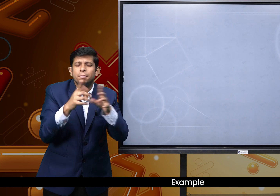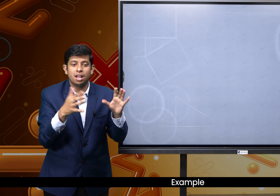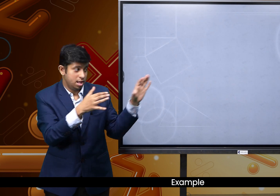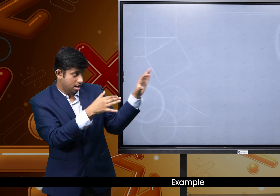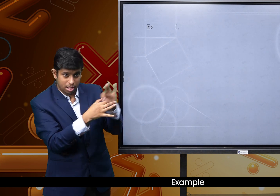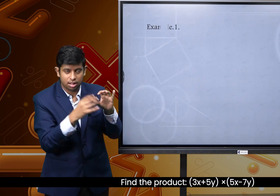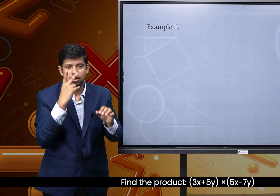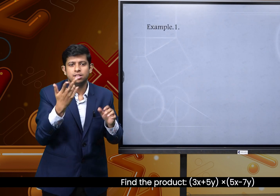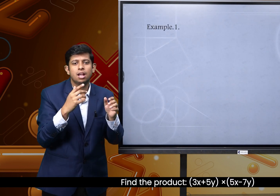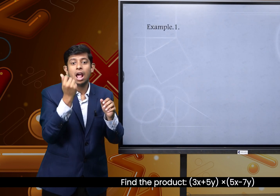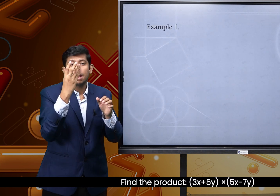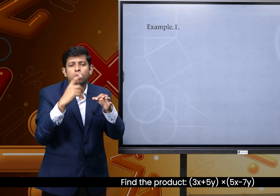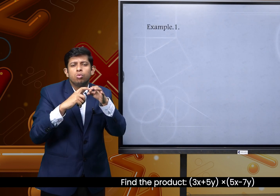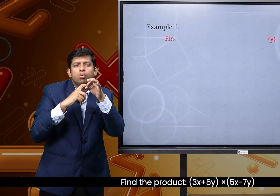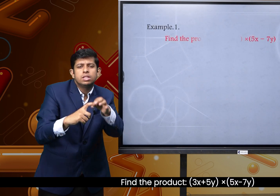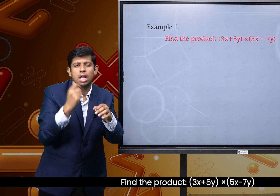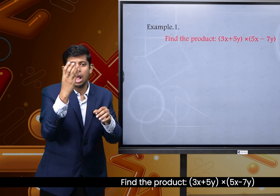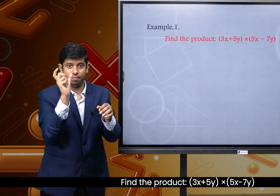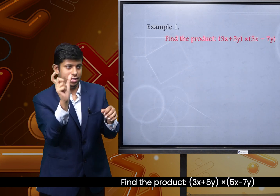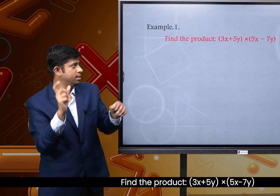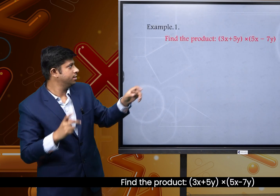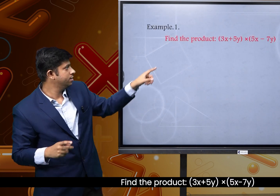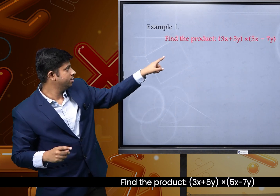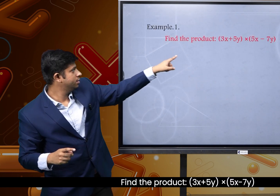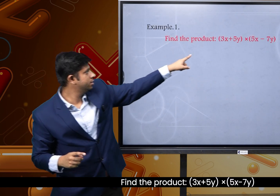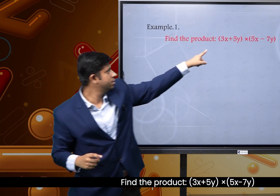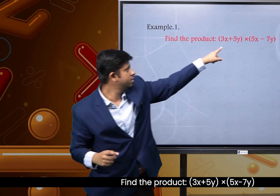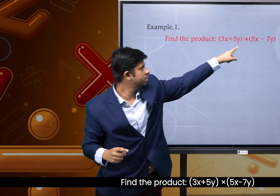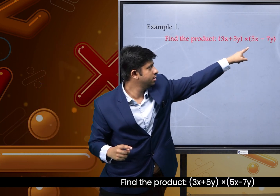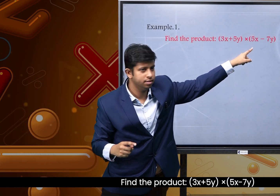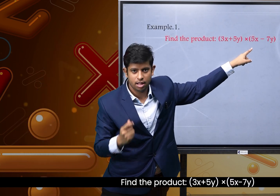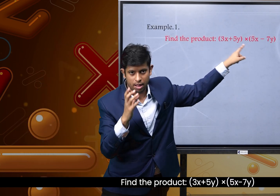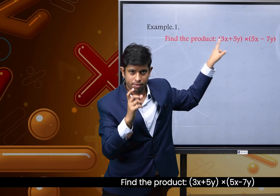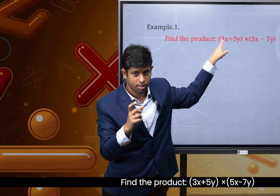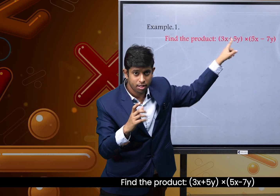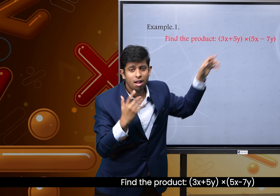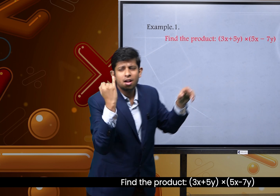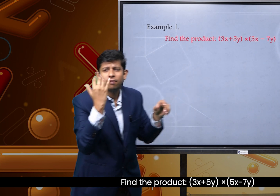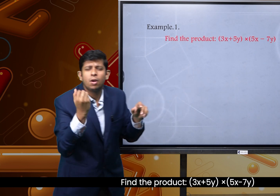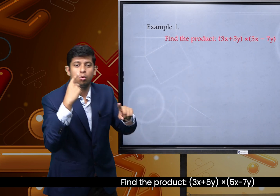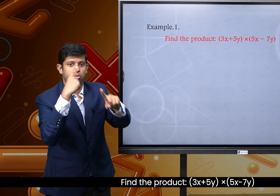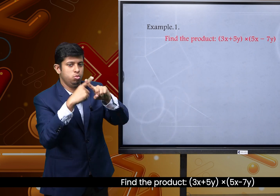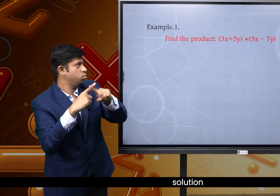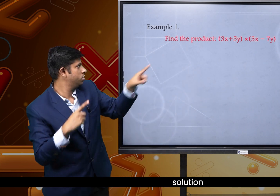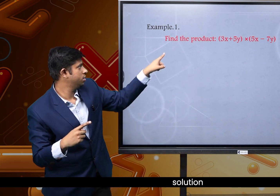Example, find the product 3x plus 5y into 5x minus 7y.